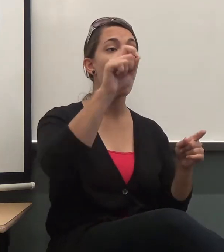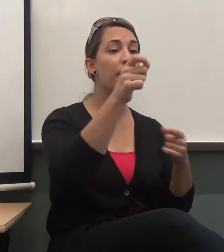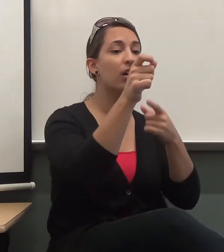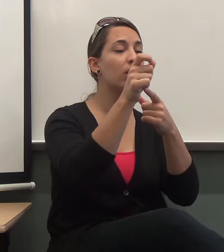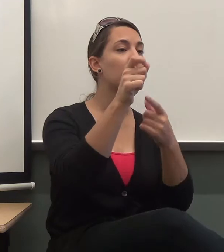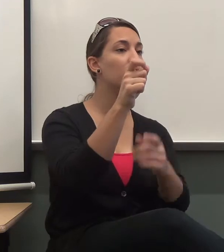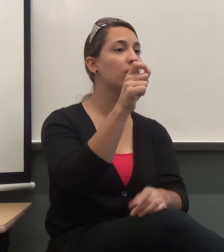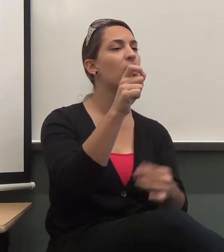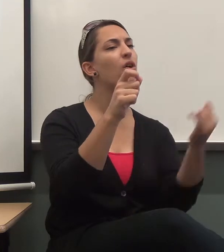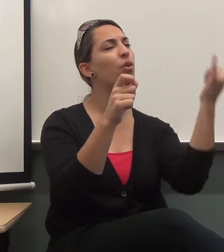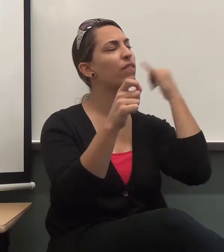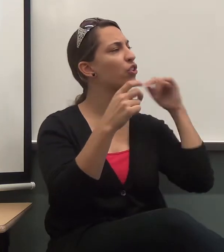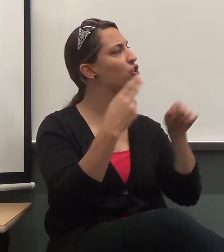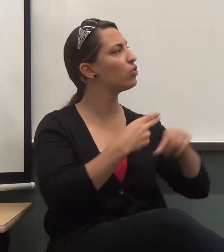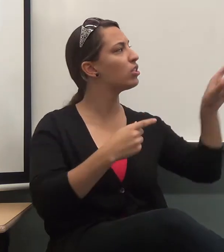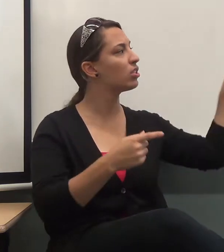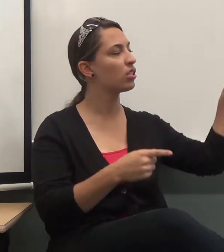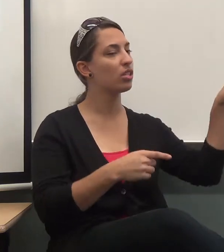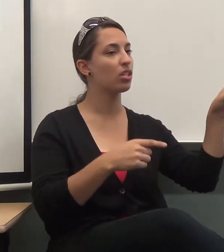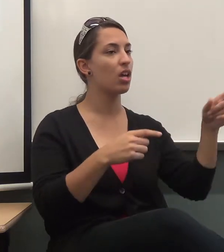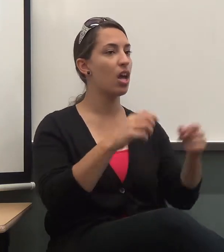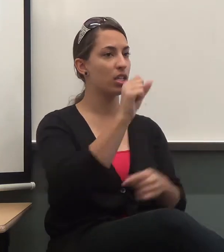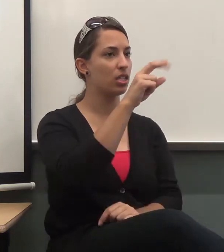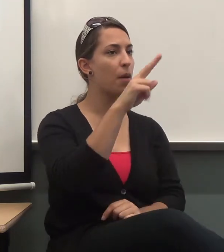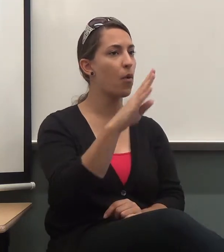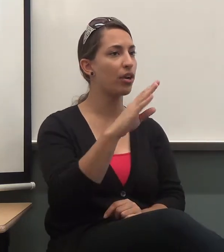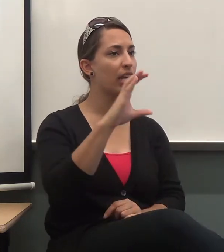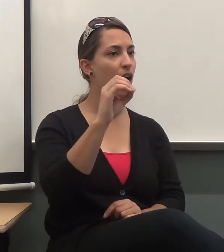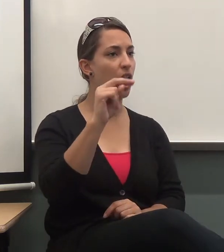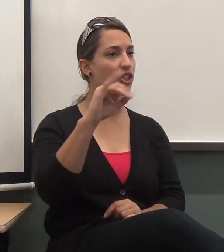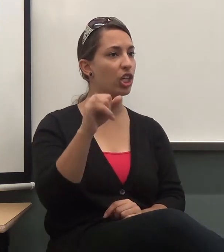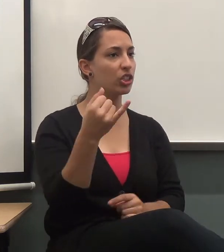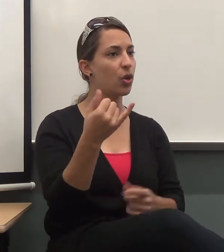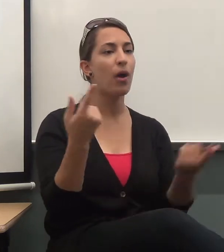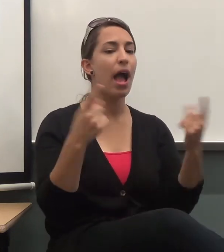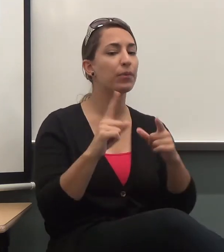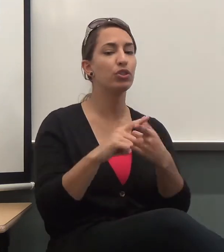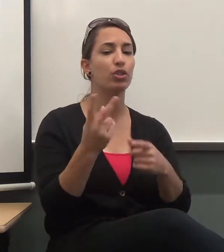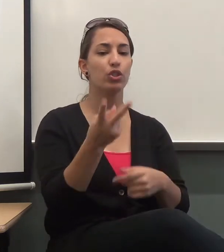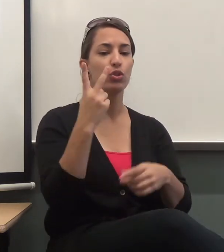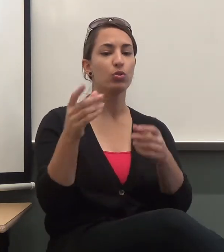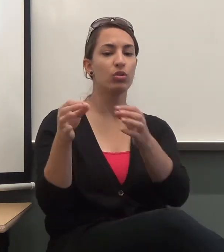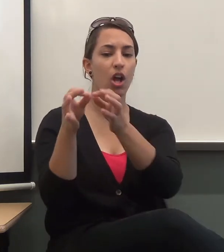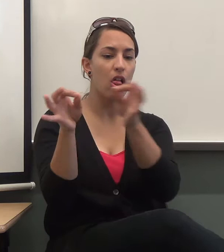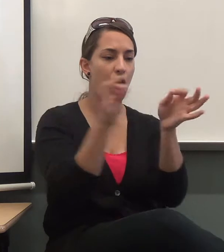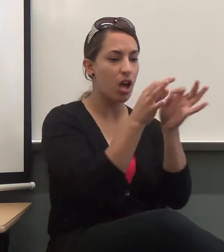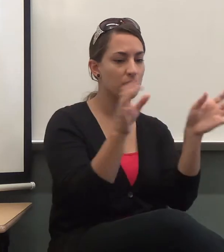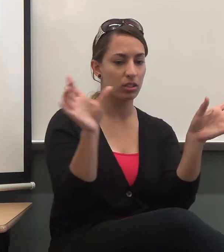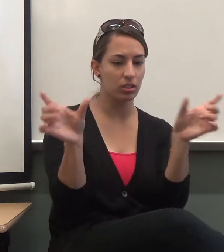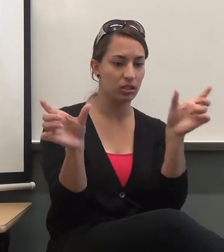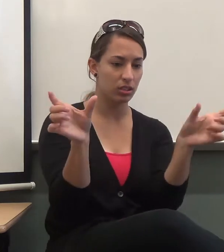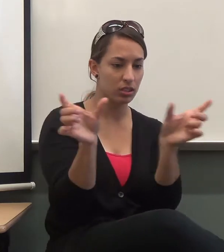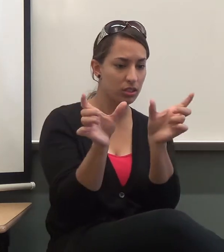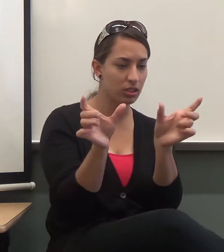if you use a subordinating conjunction? What happens to the two clauses? We start out with what? We start out with an